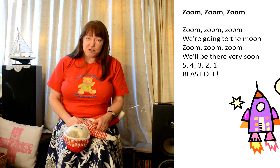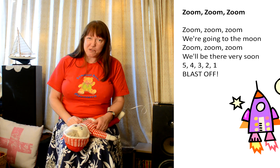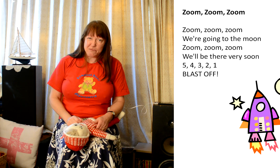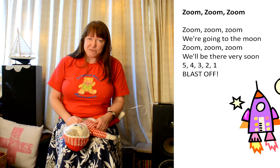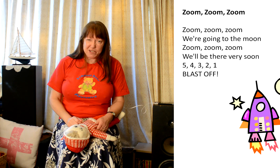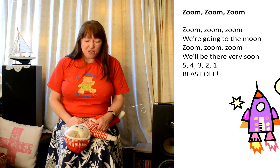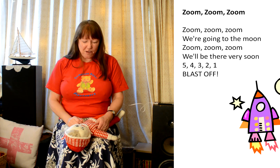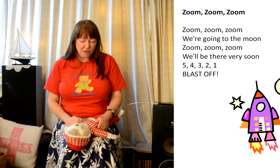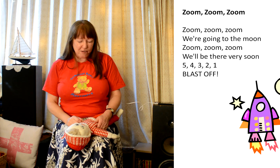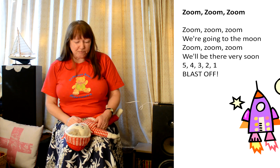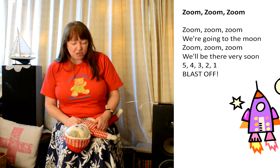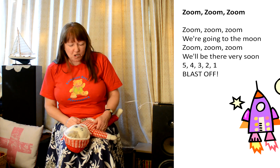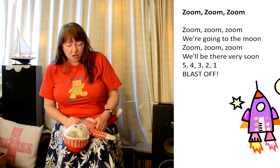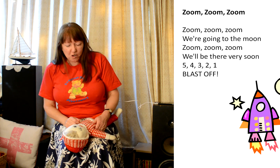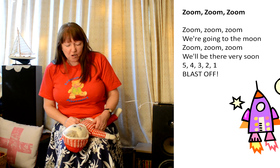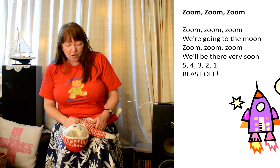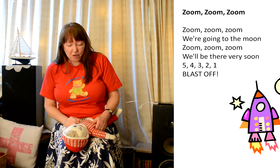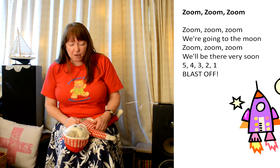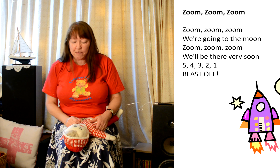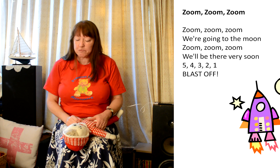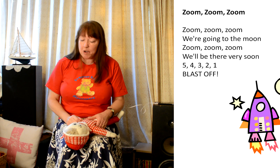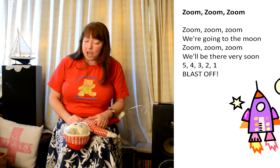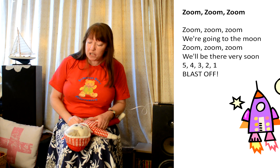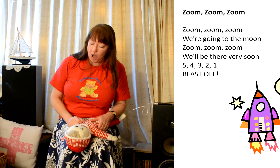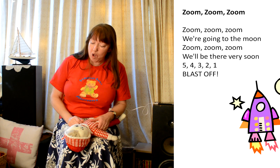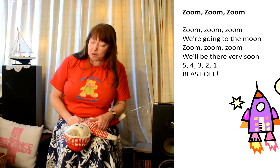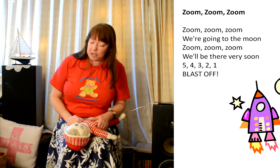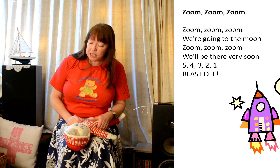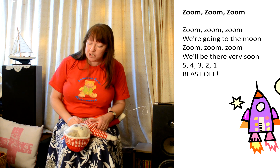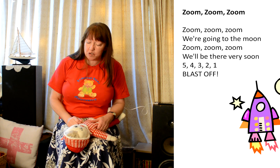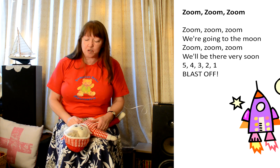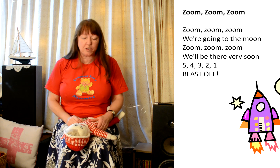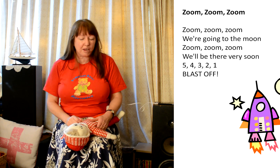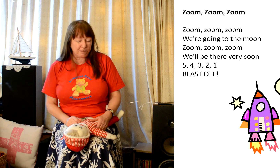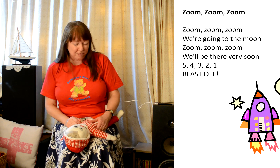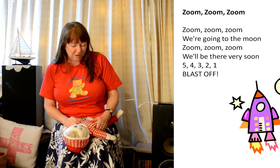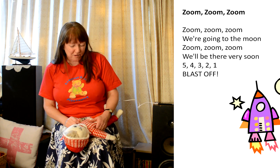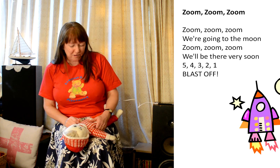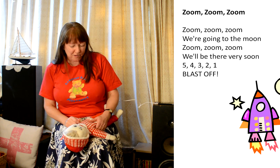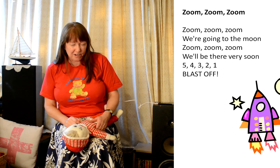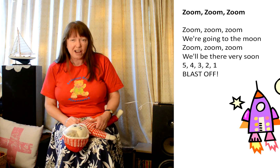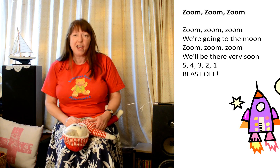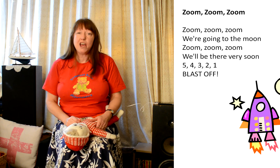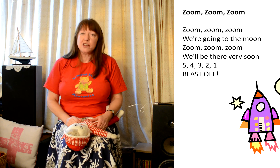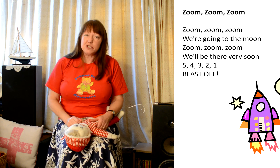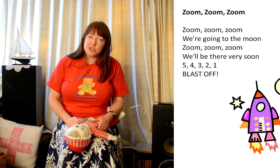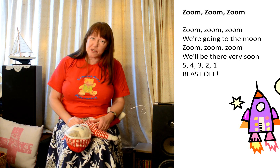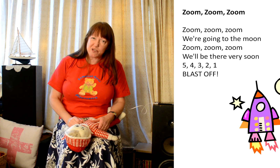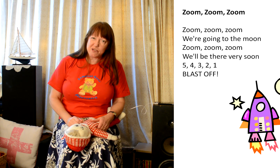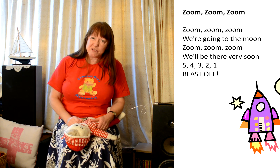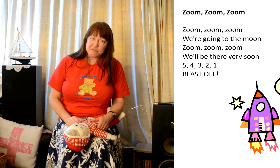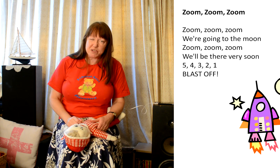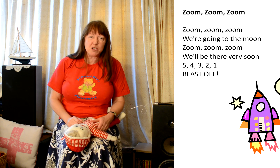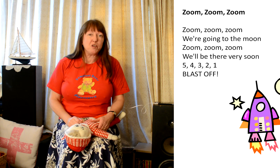Zoom, zoom, zoom, we're going to the moon. Zoom,